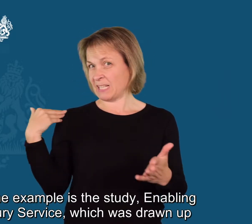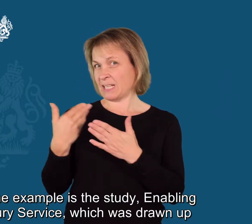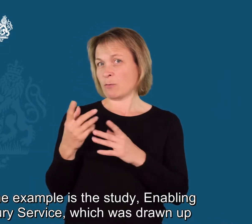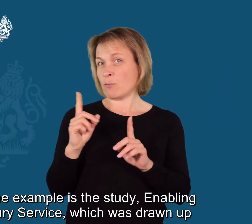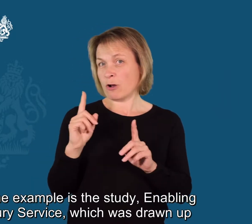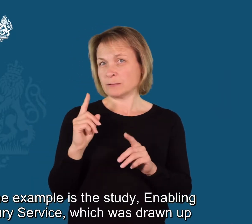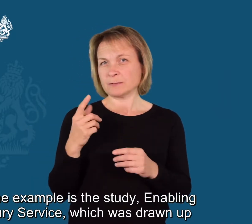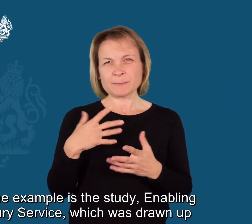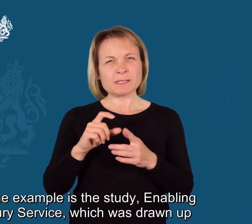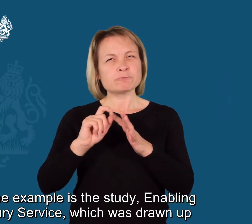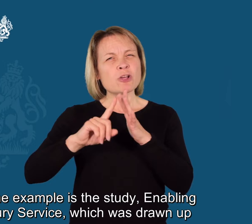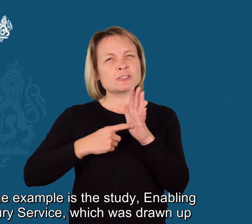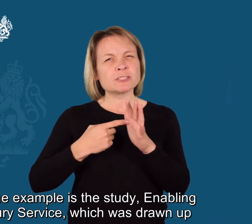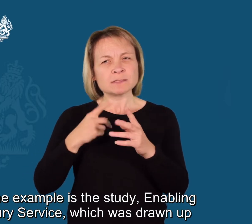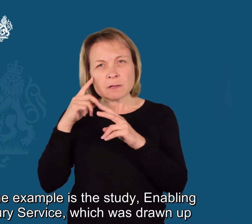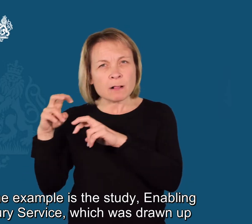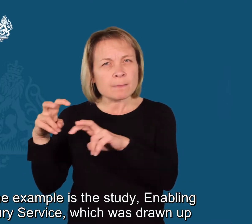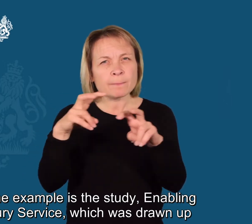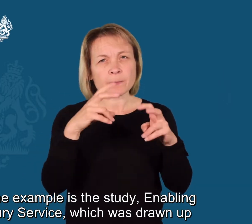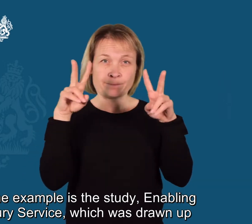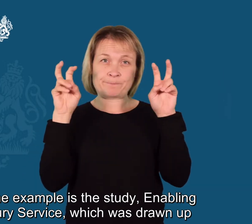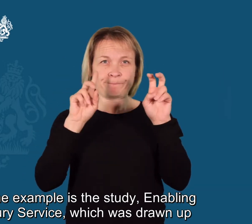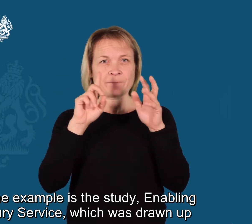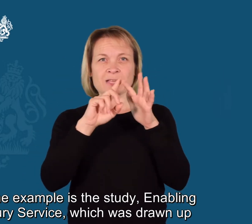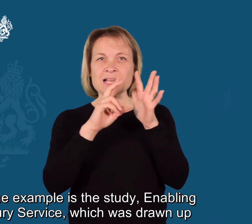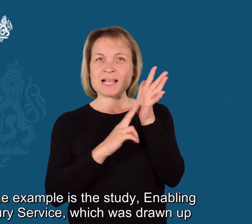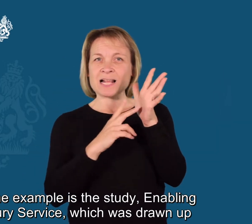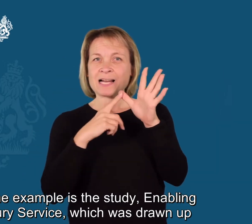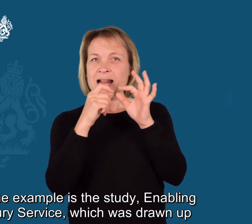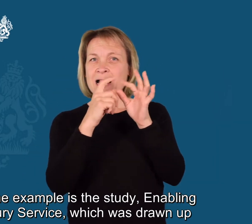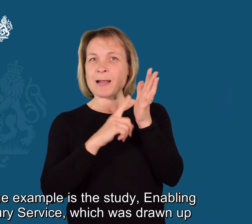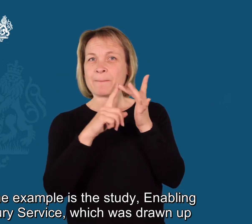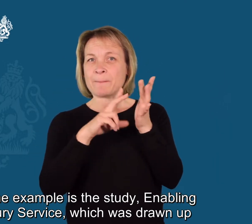One example is the study Enabling Jury Service,